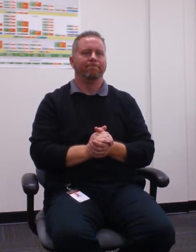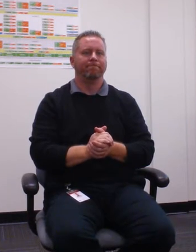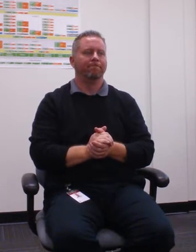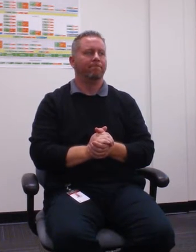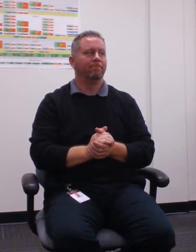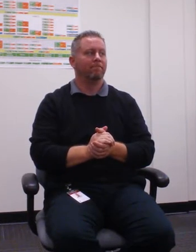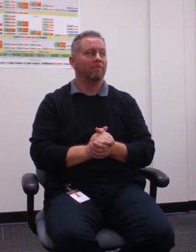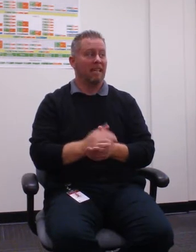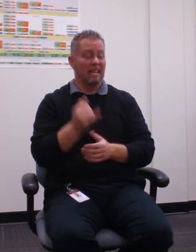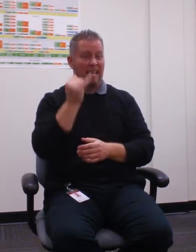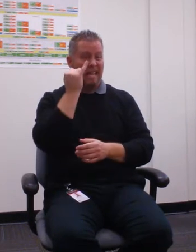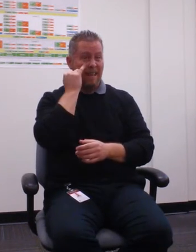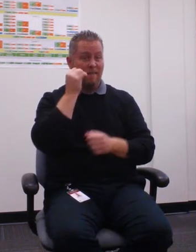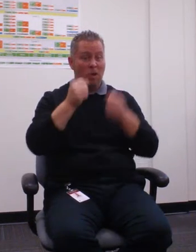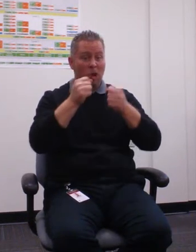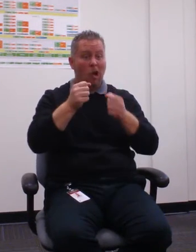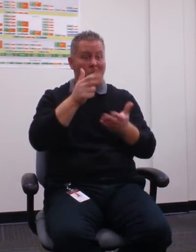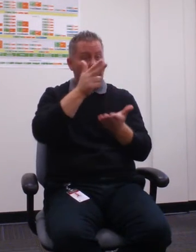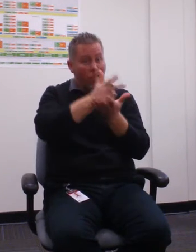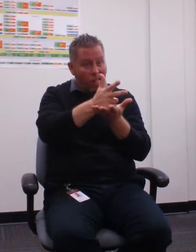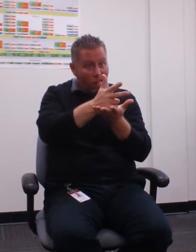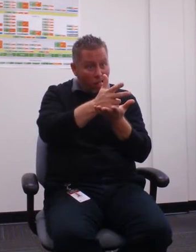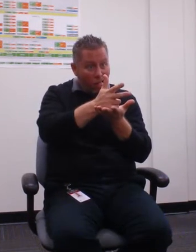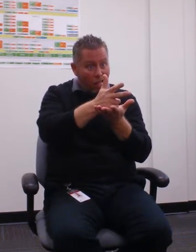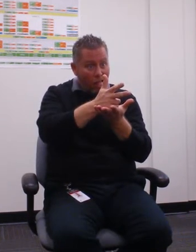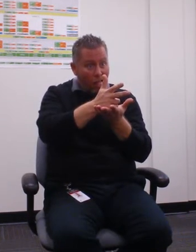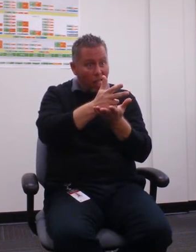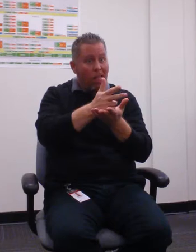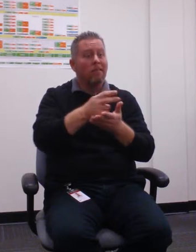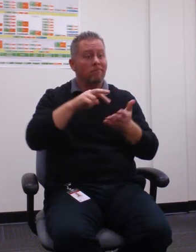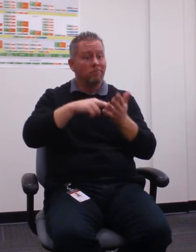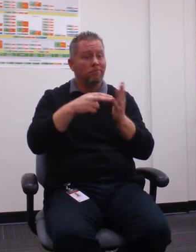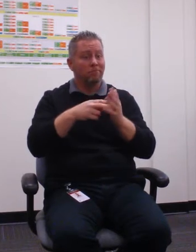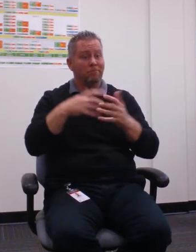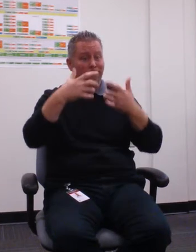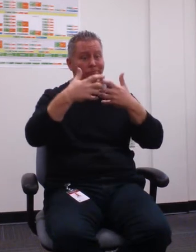when it sits for a long time? I park my car in my garage,